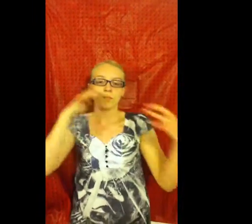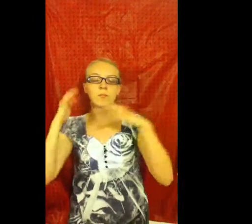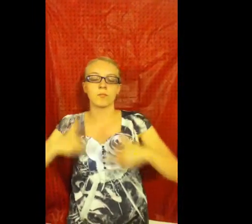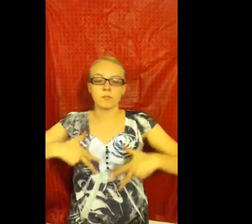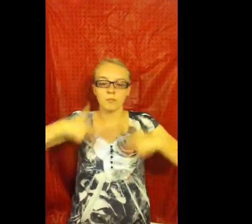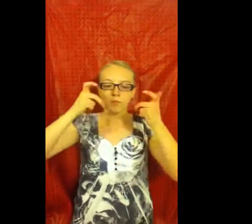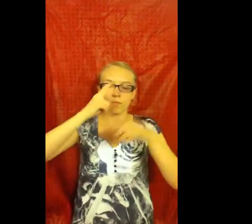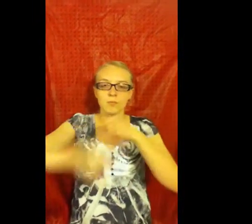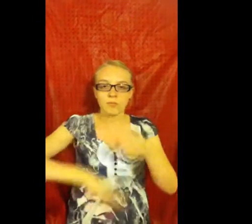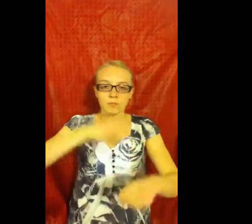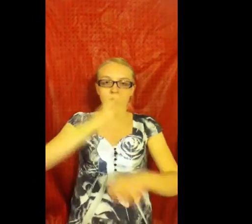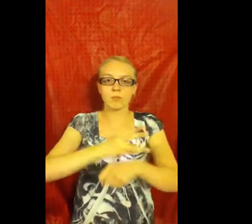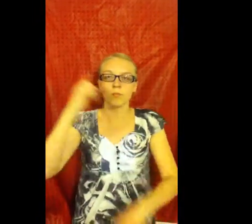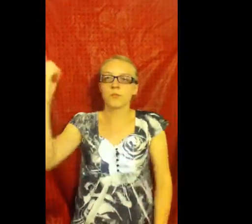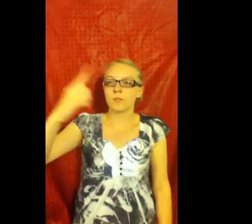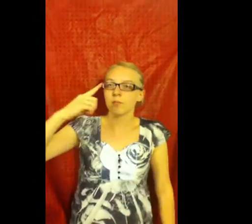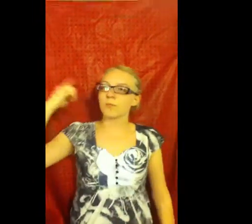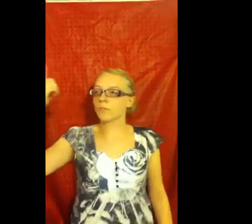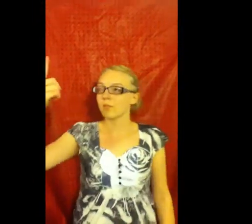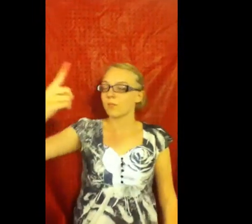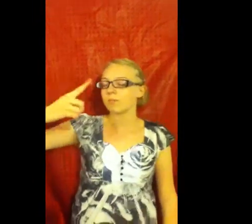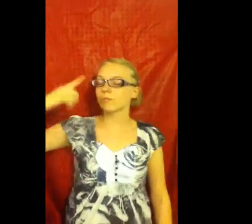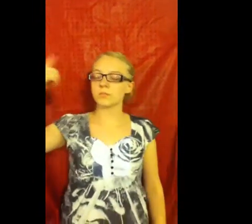outside, our door keeps raging on